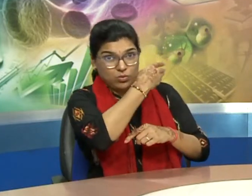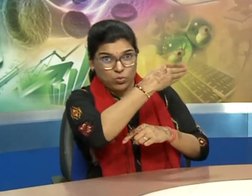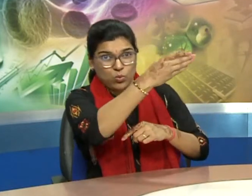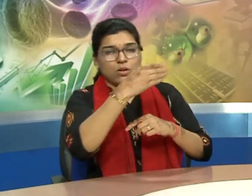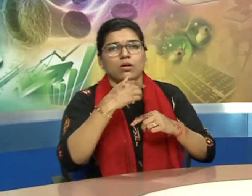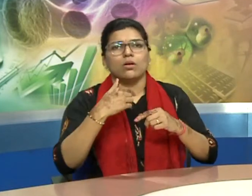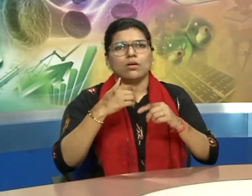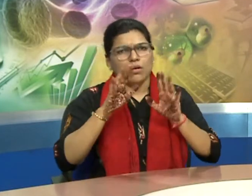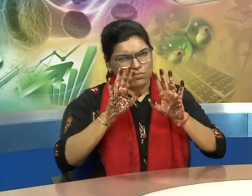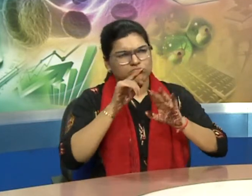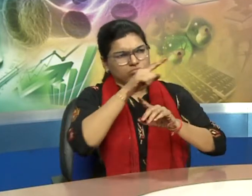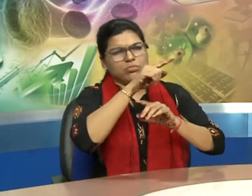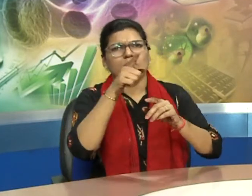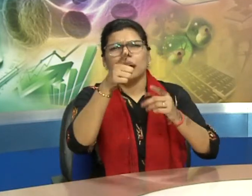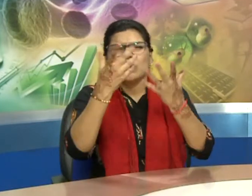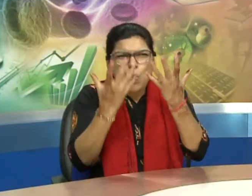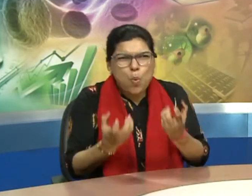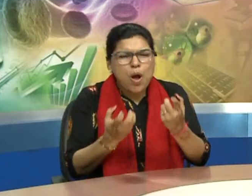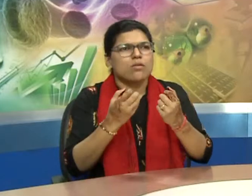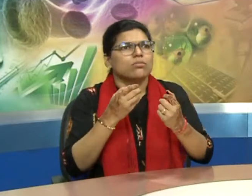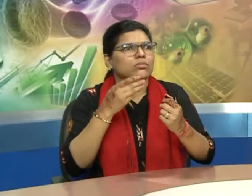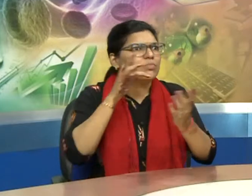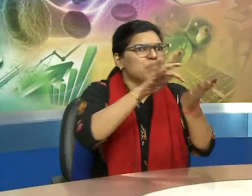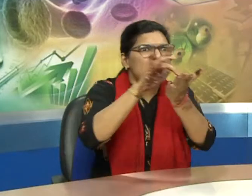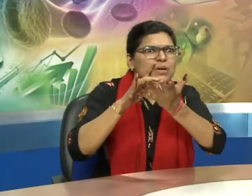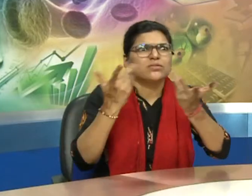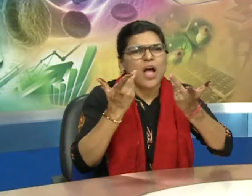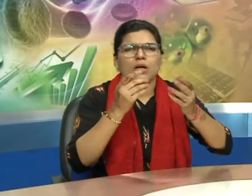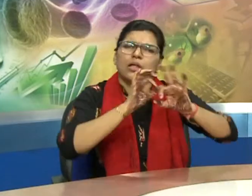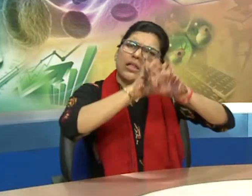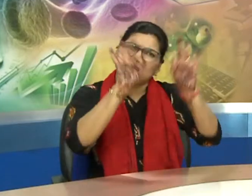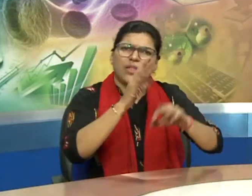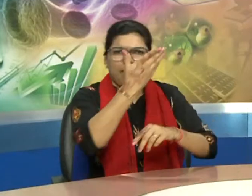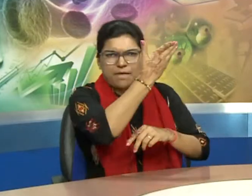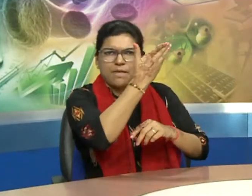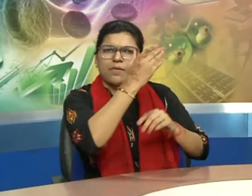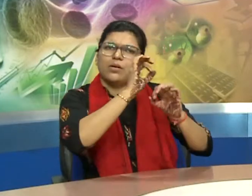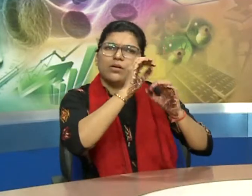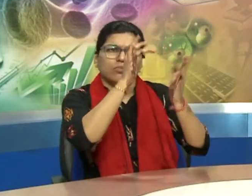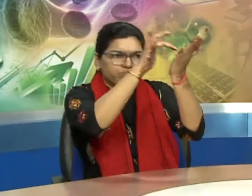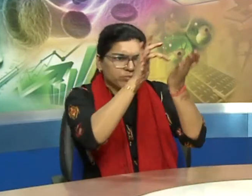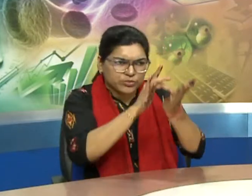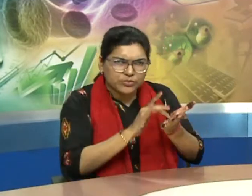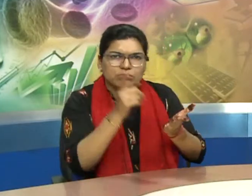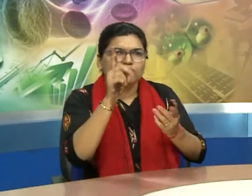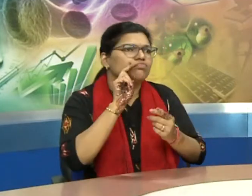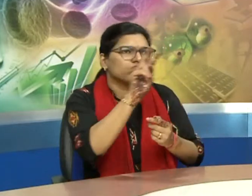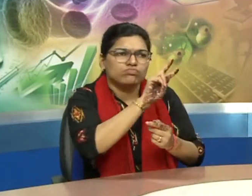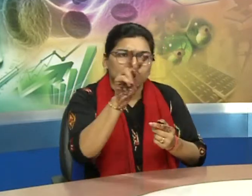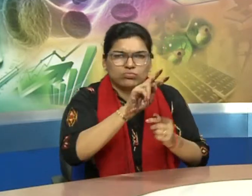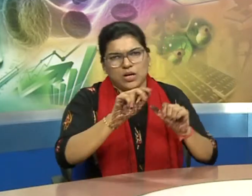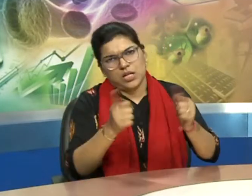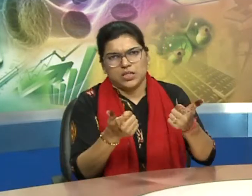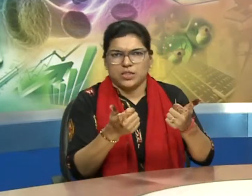Now, these are some types of special libraries. You can have a look at it